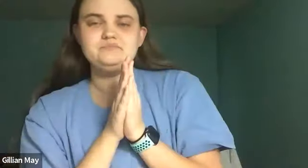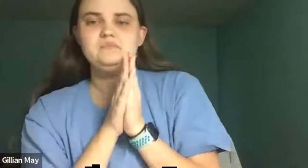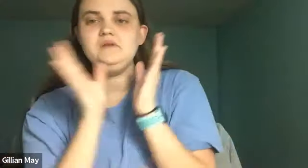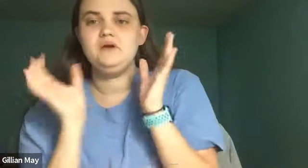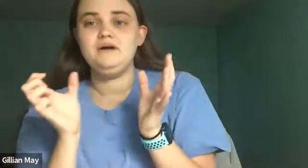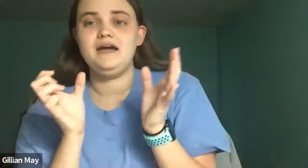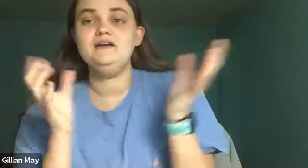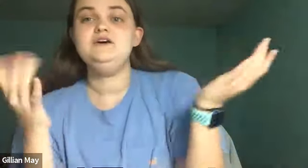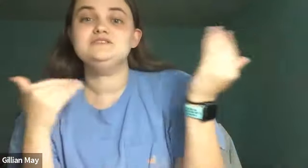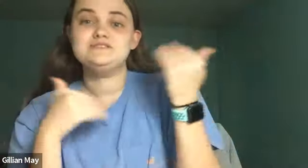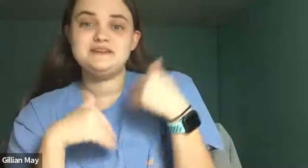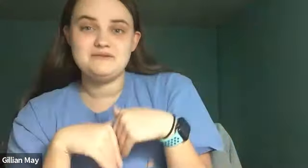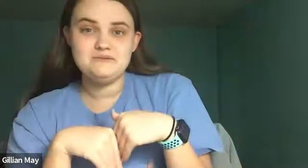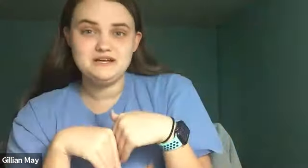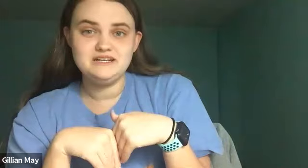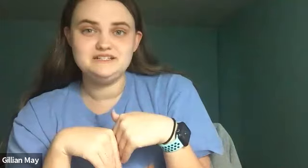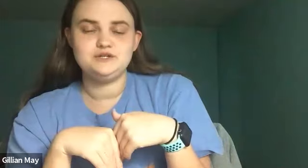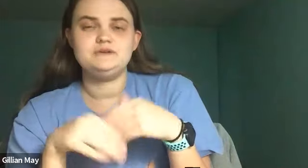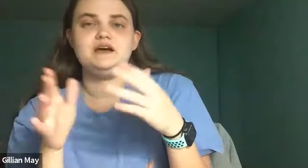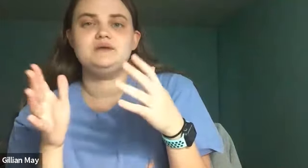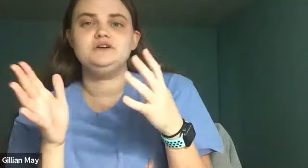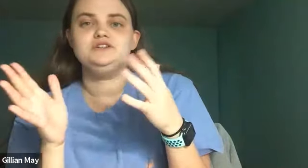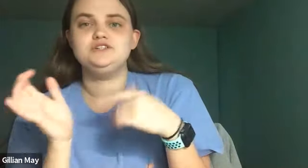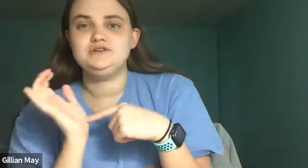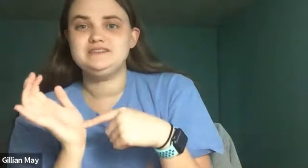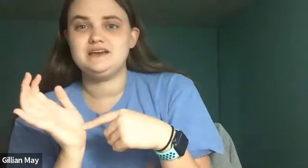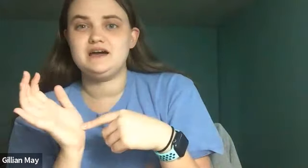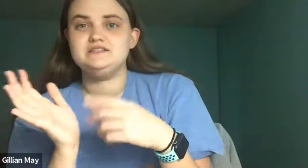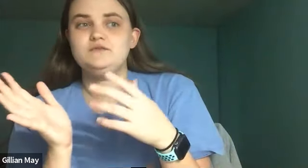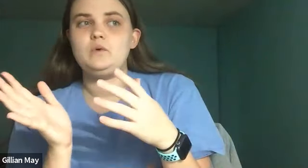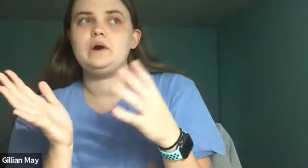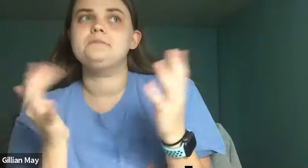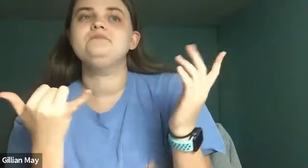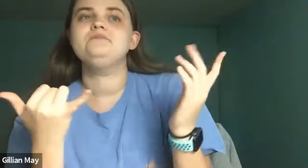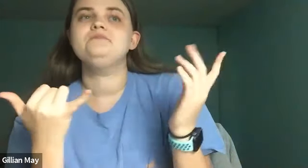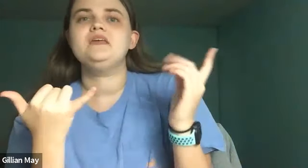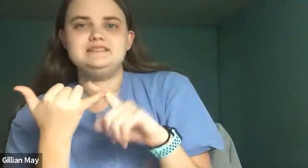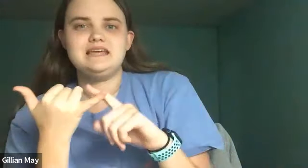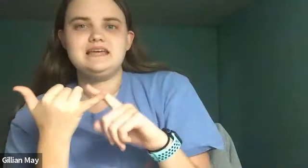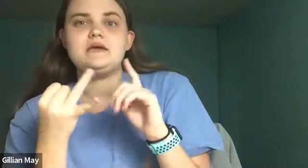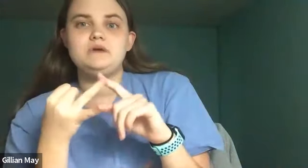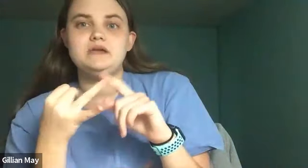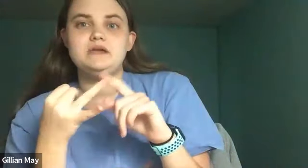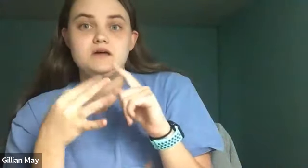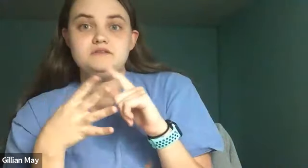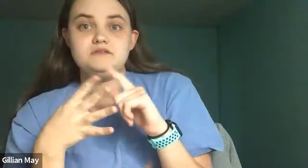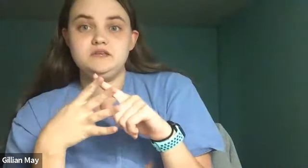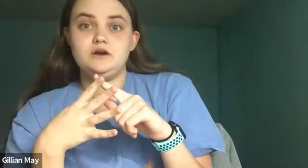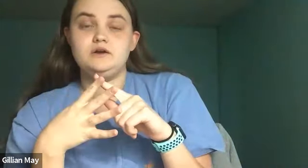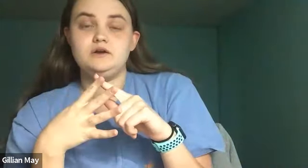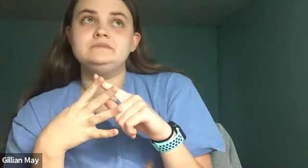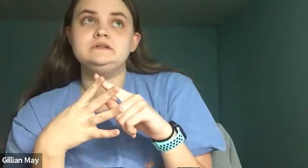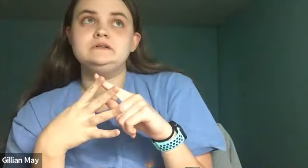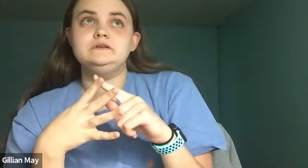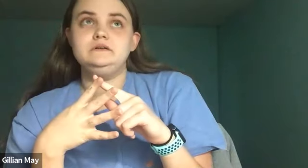okay. So now what we're gonna do is I'm gonna show you the signs for day, week, month, year,